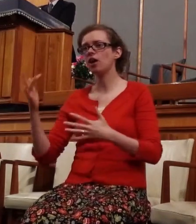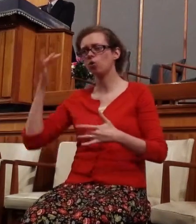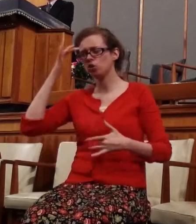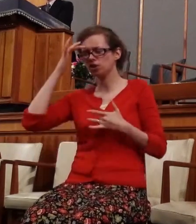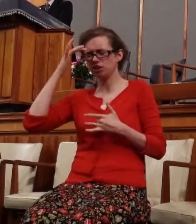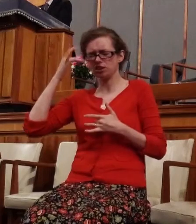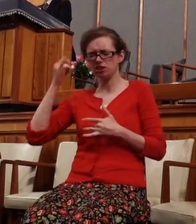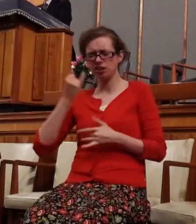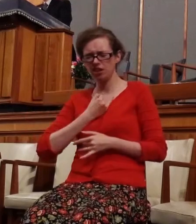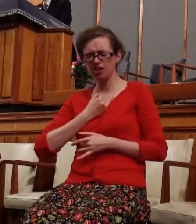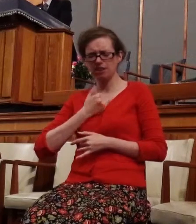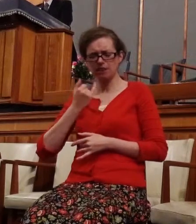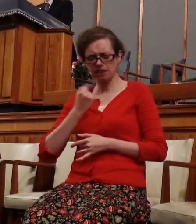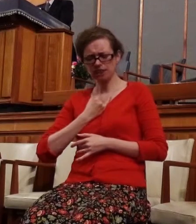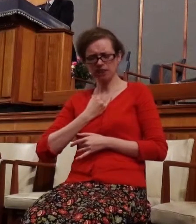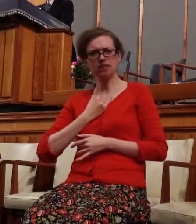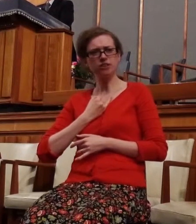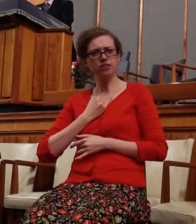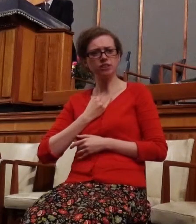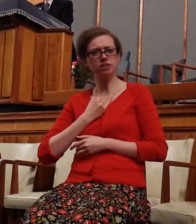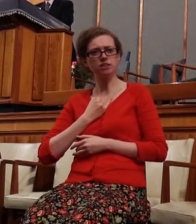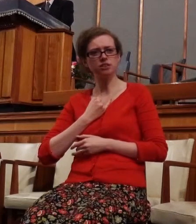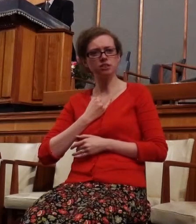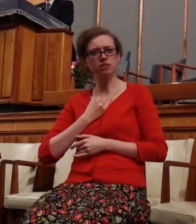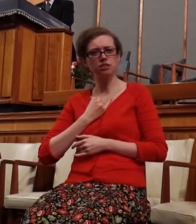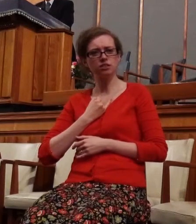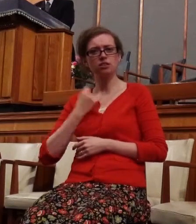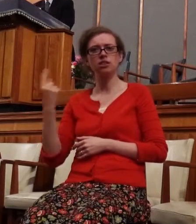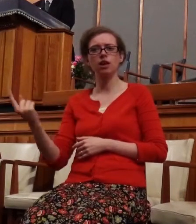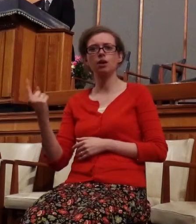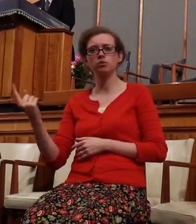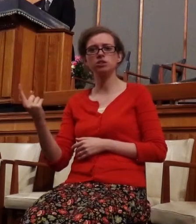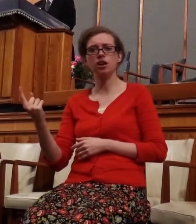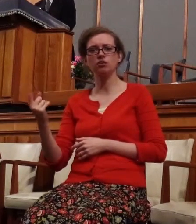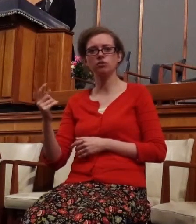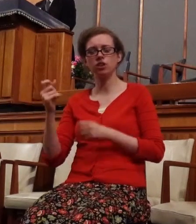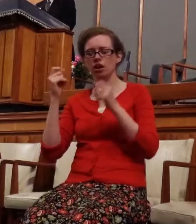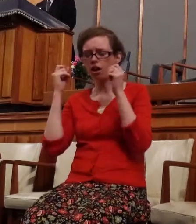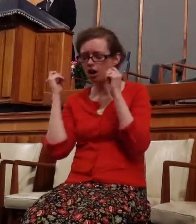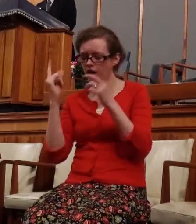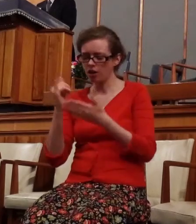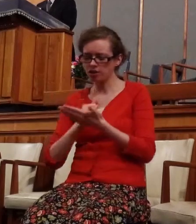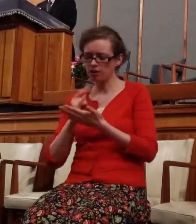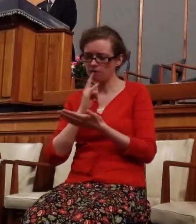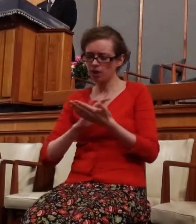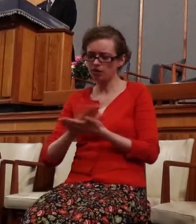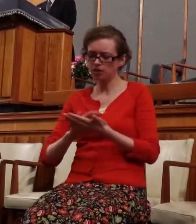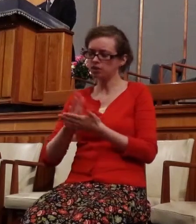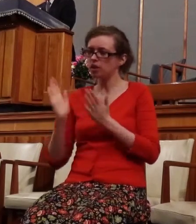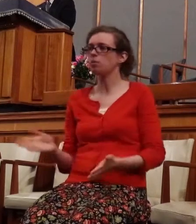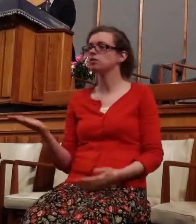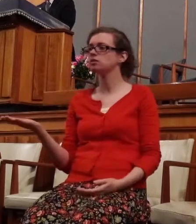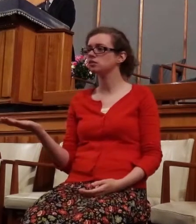And he found out that he needs the forgiveness of his sins. He needs to be challenged.